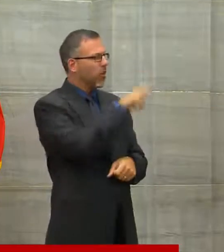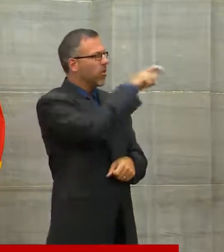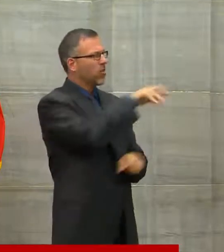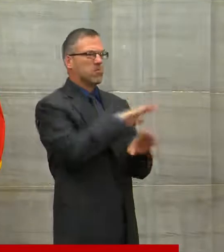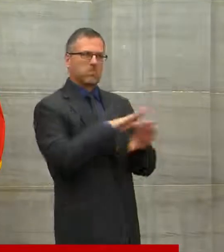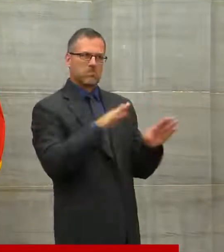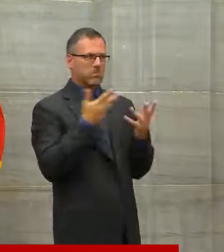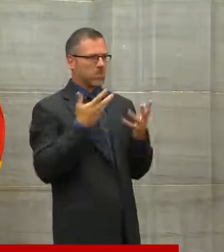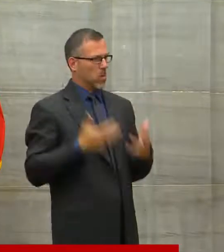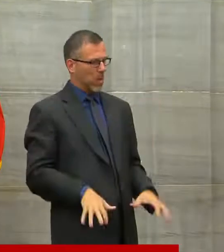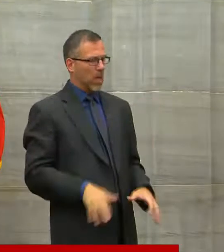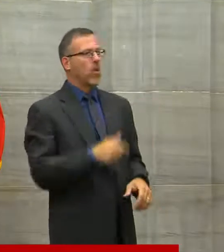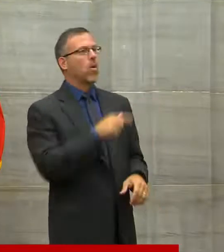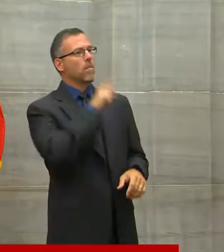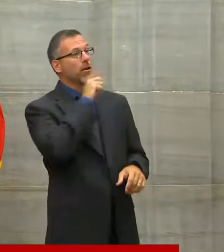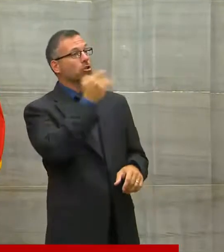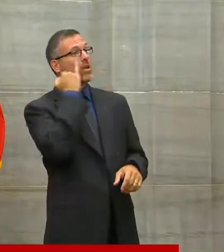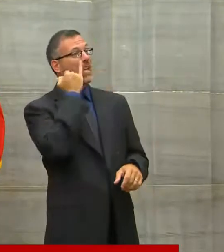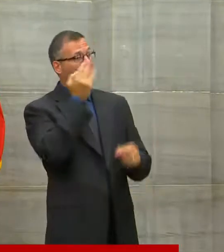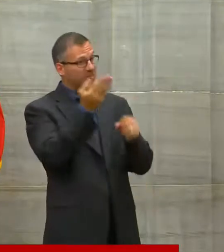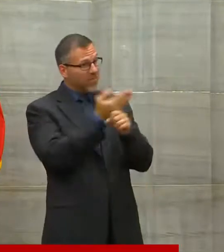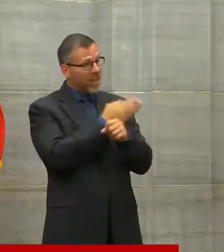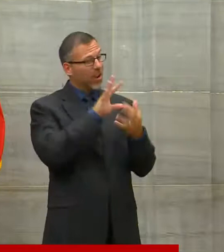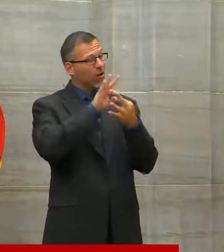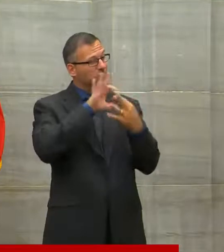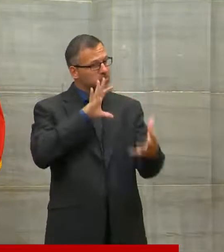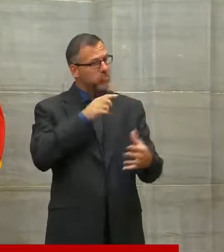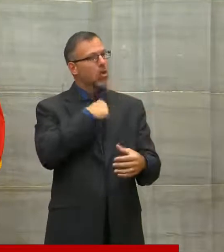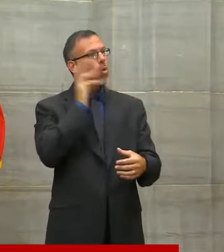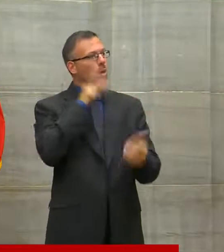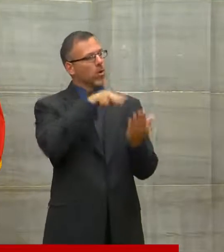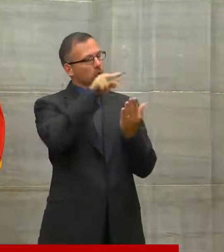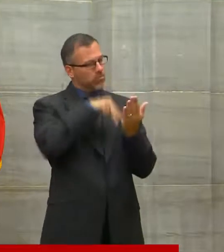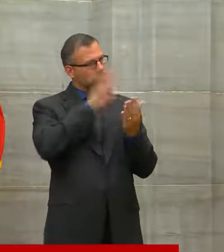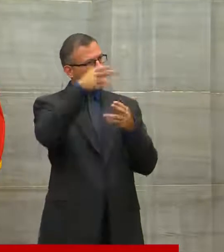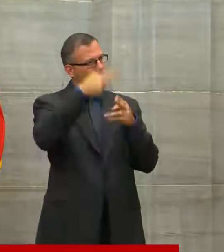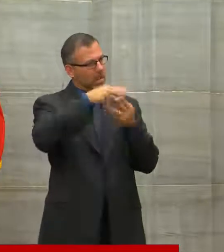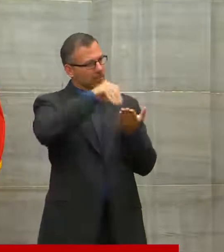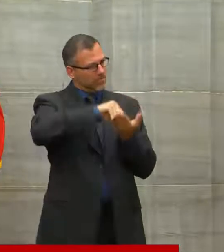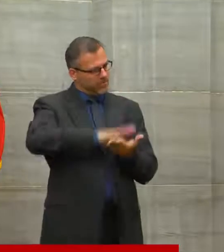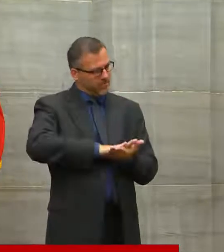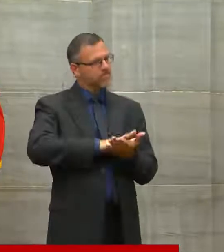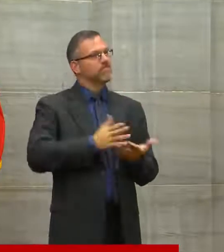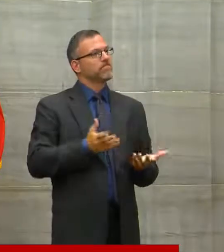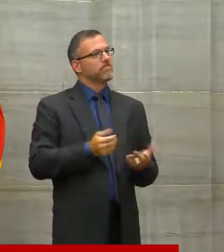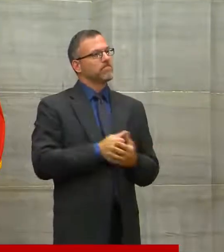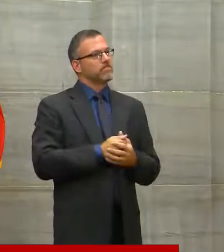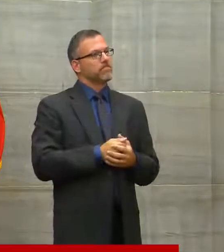that the governor has made here today, that they're followed through. And with that, I want to say to the governor, thank you.